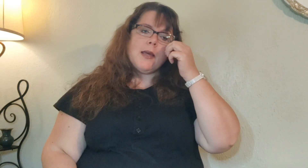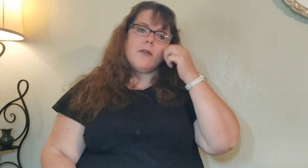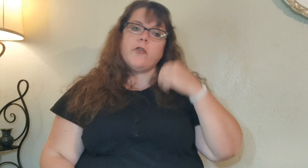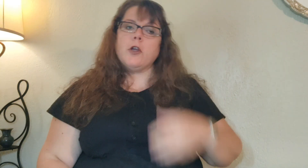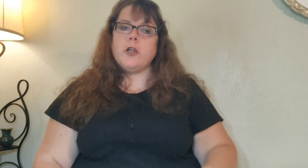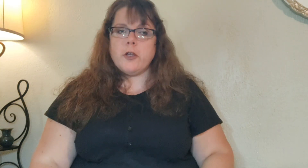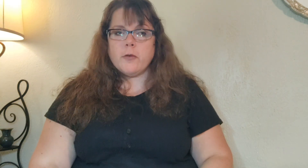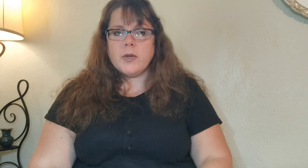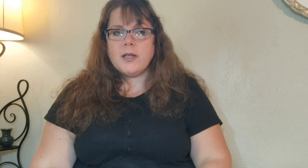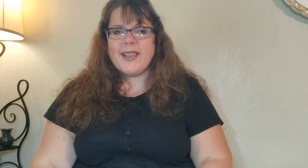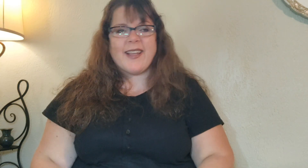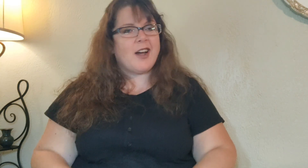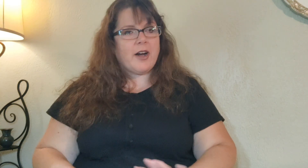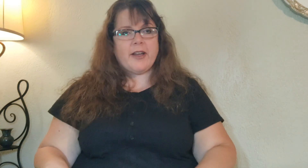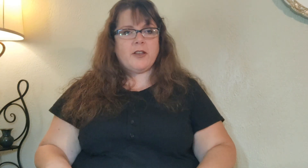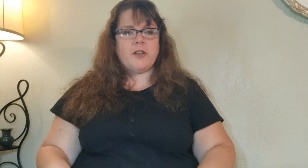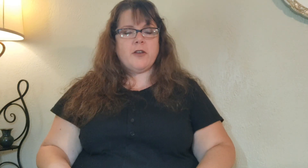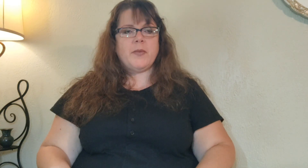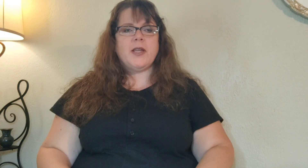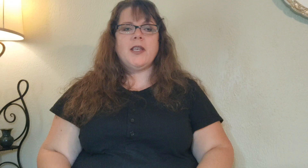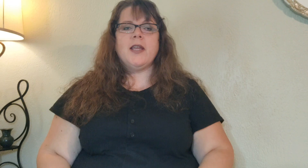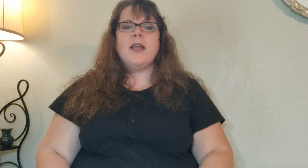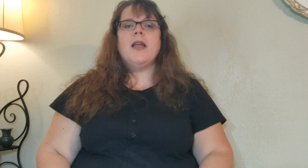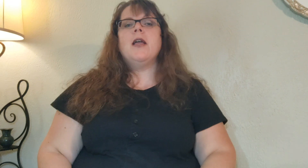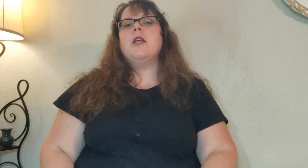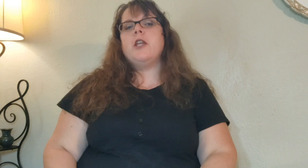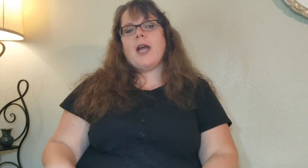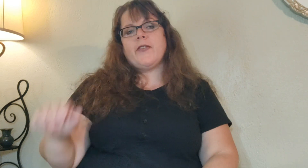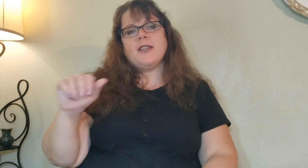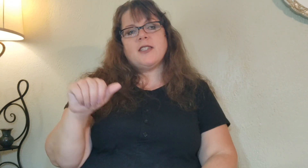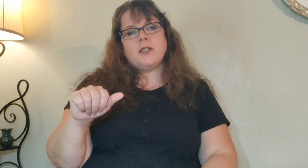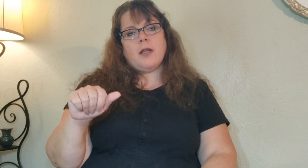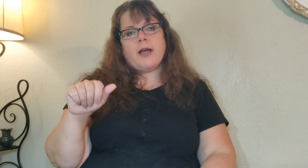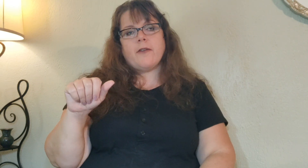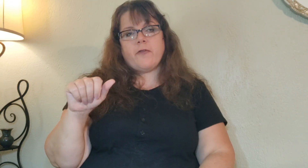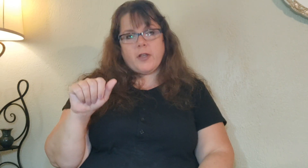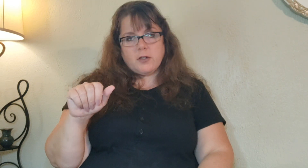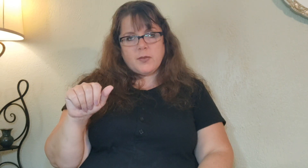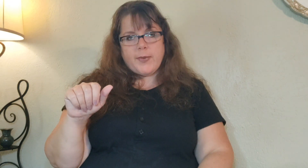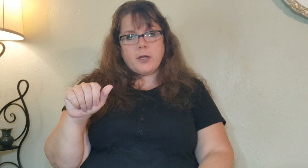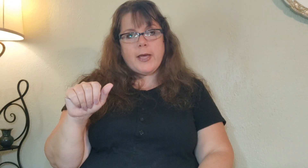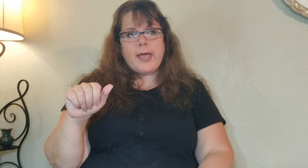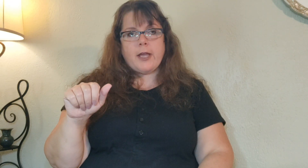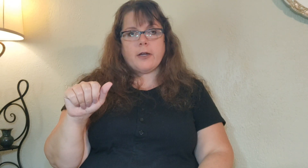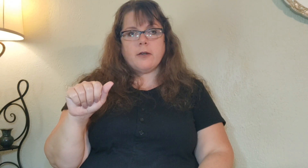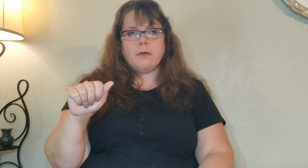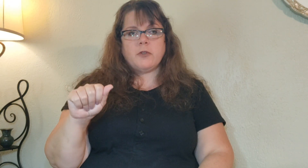And for humid, like hot and humid, you have to finger spell air, which